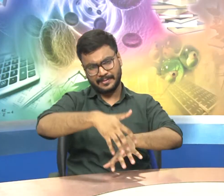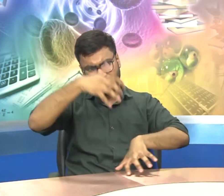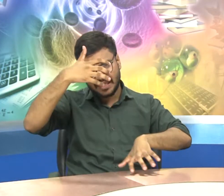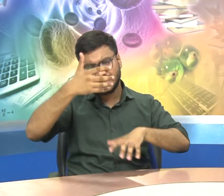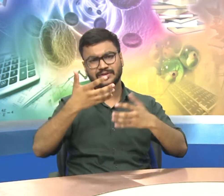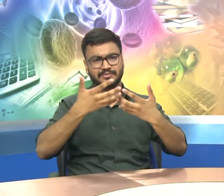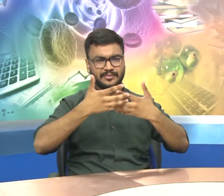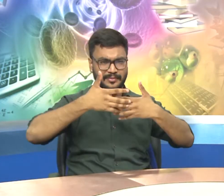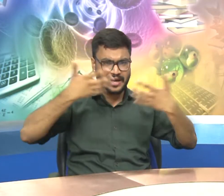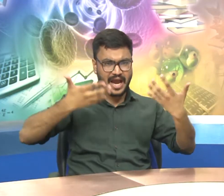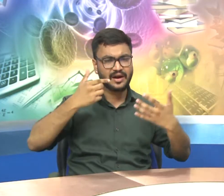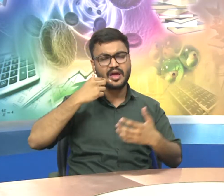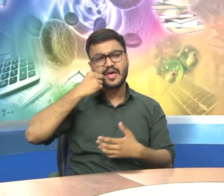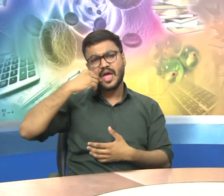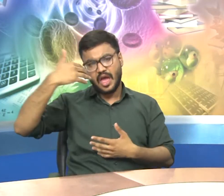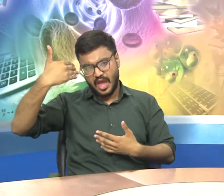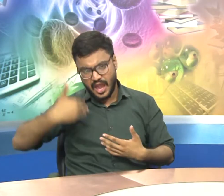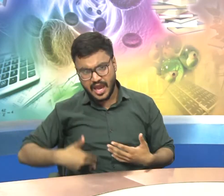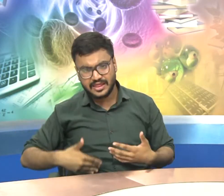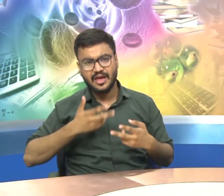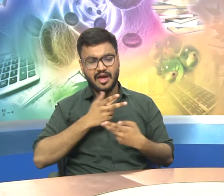And also we have